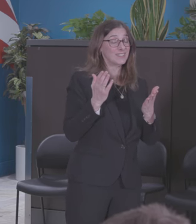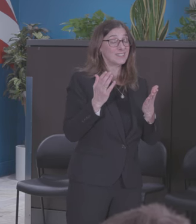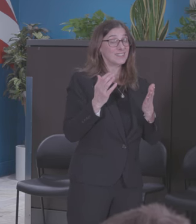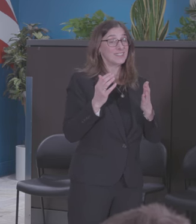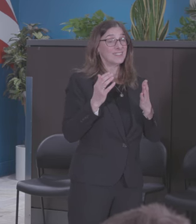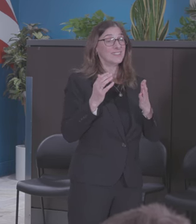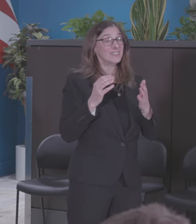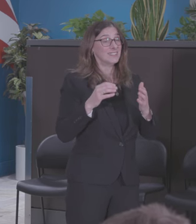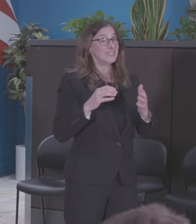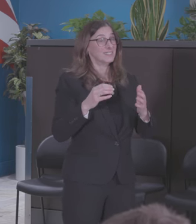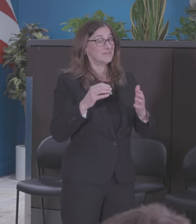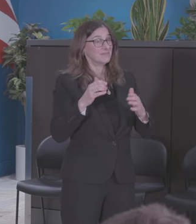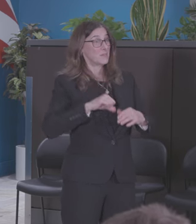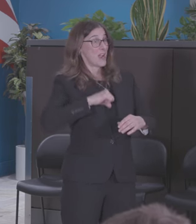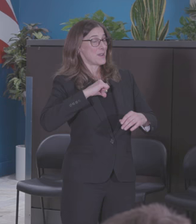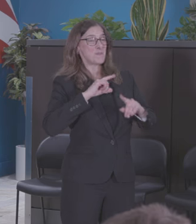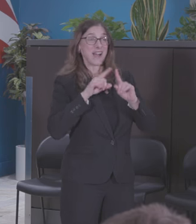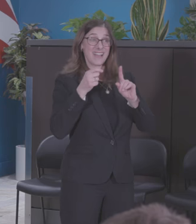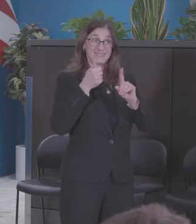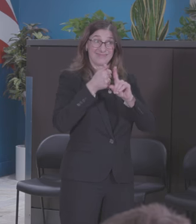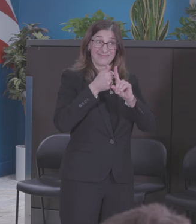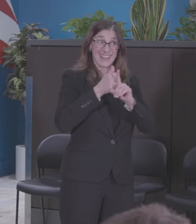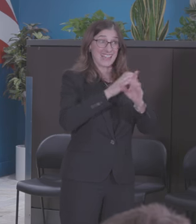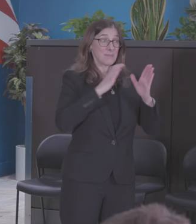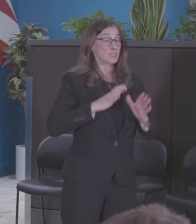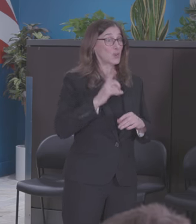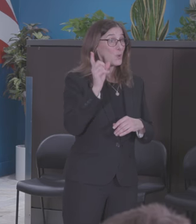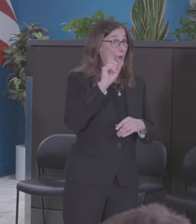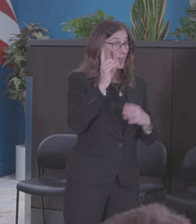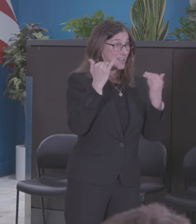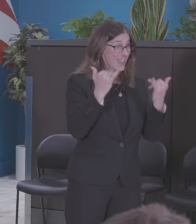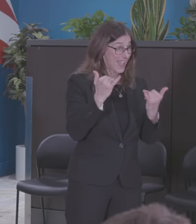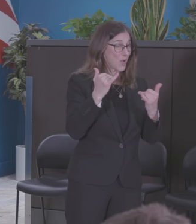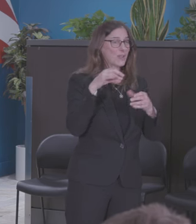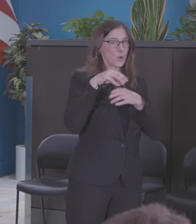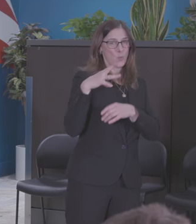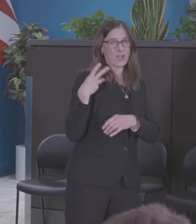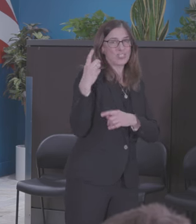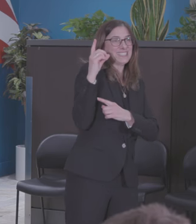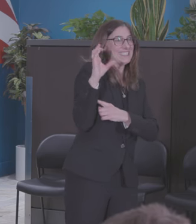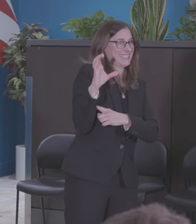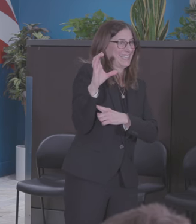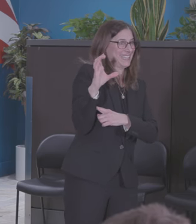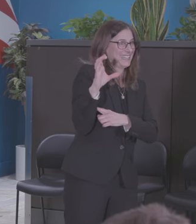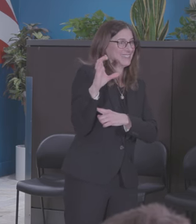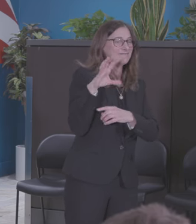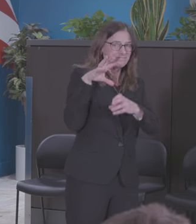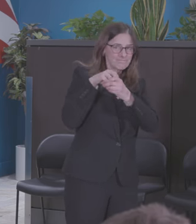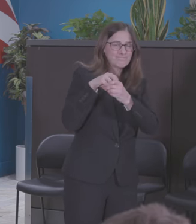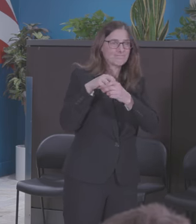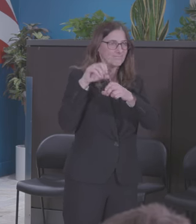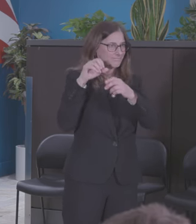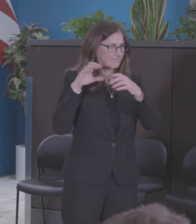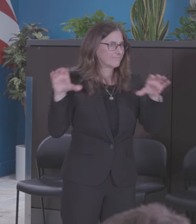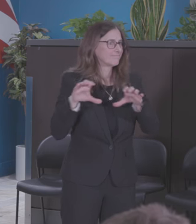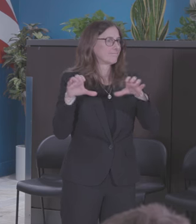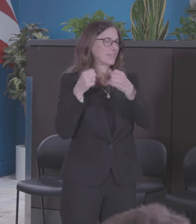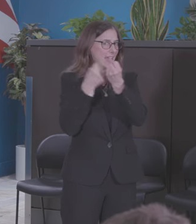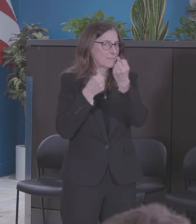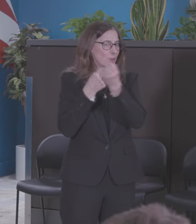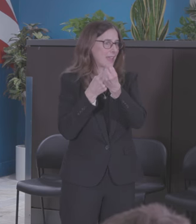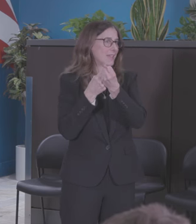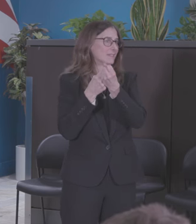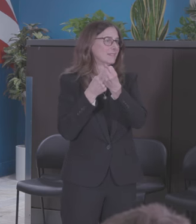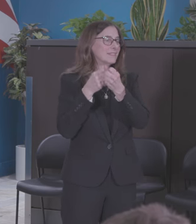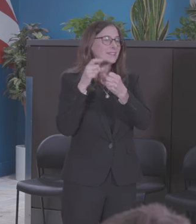to beam very proudly about this, but Commissioner Santiago is actually in D.C. advocating and working alongside veterans from Massachusetts at